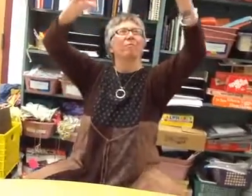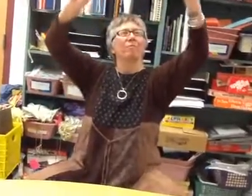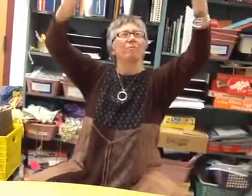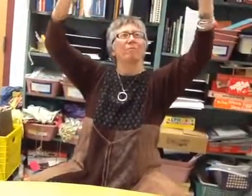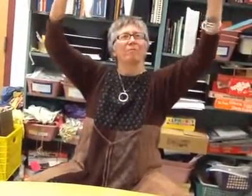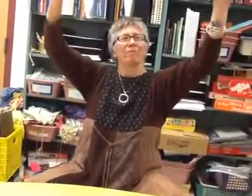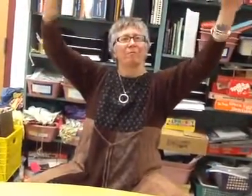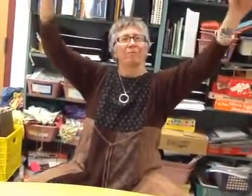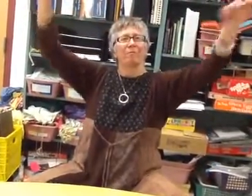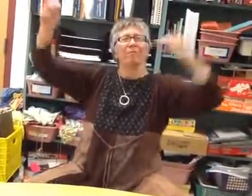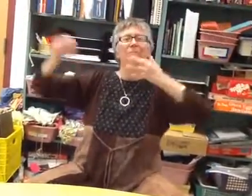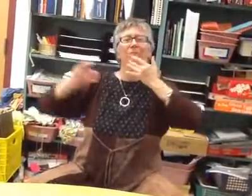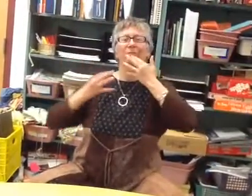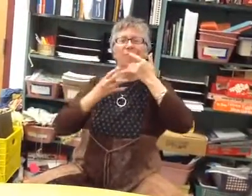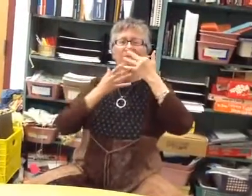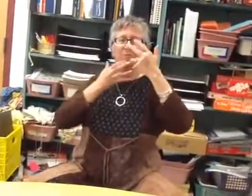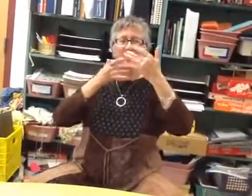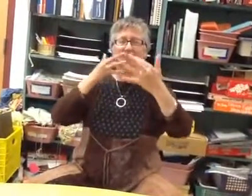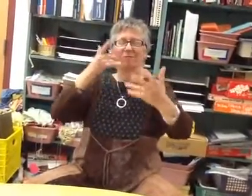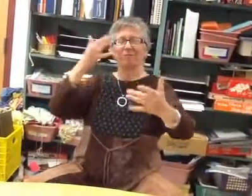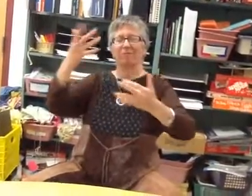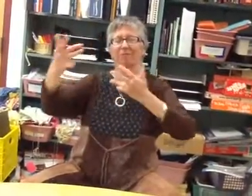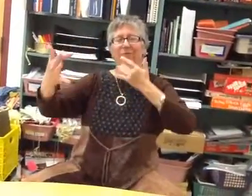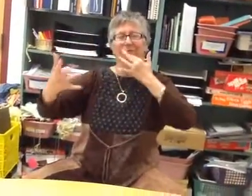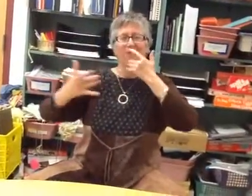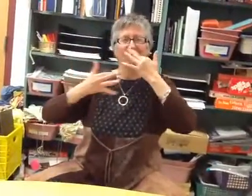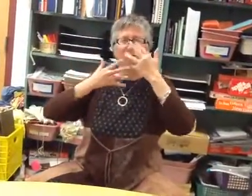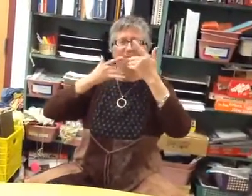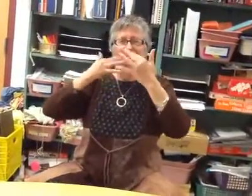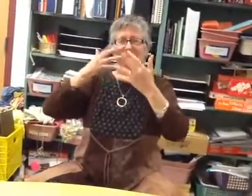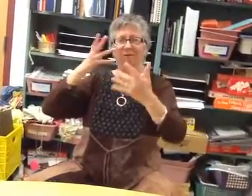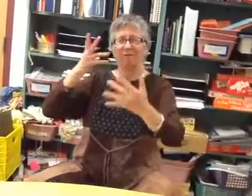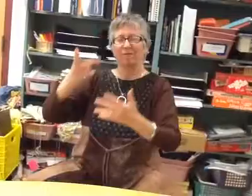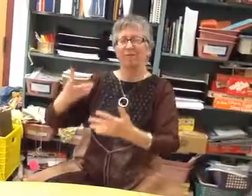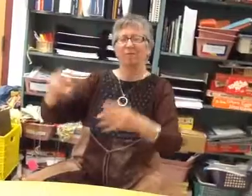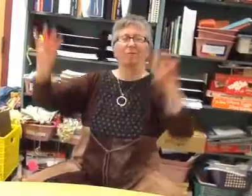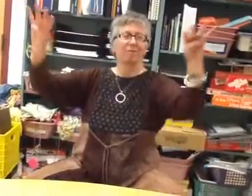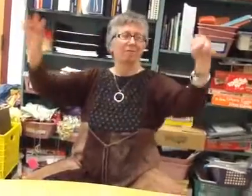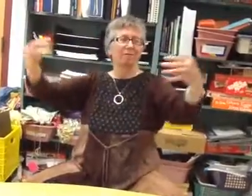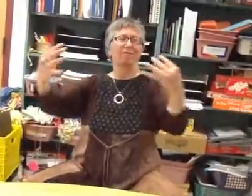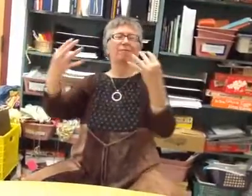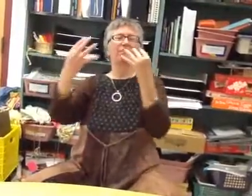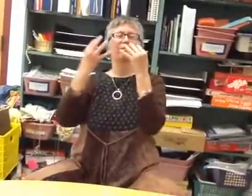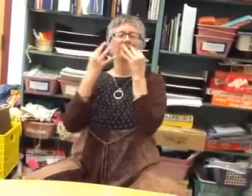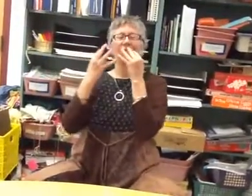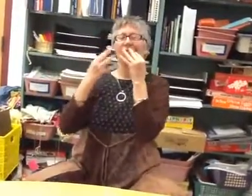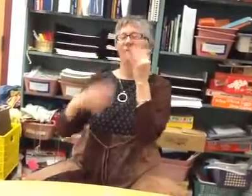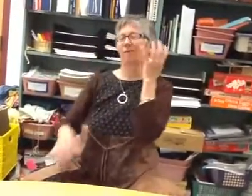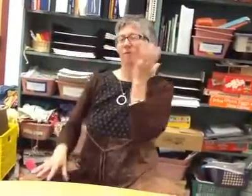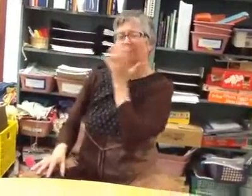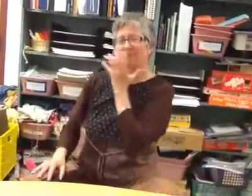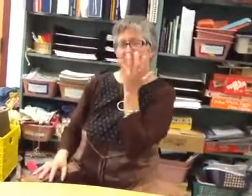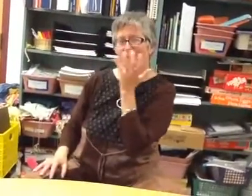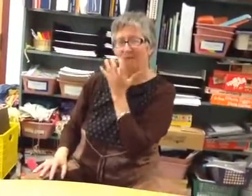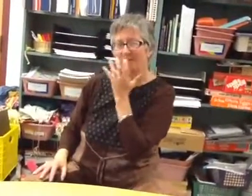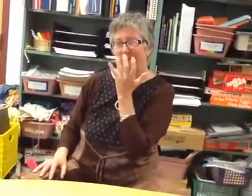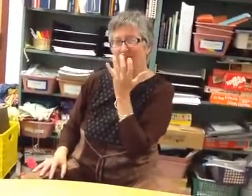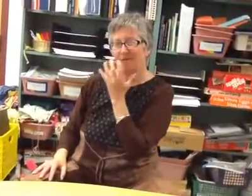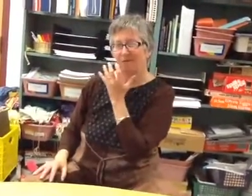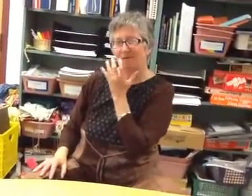your colors burst. Make 'em go, oh, oh, oh. You're gonna leave 'em